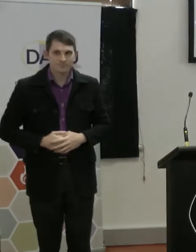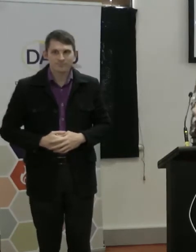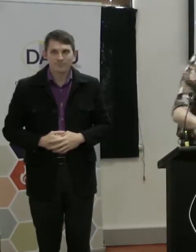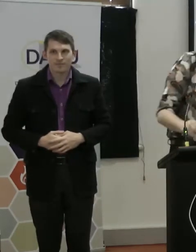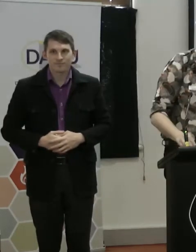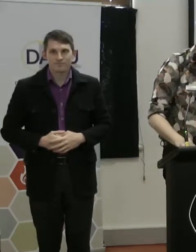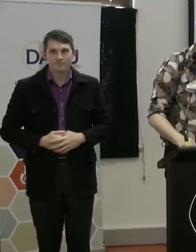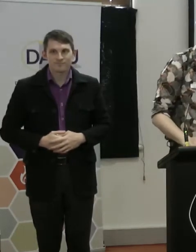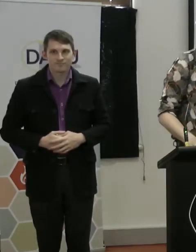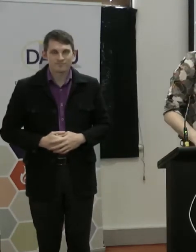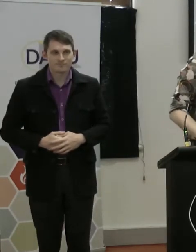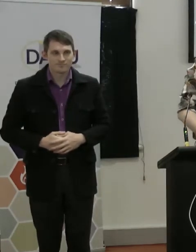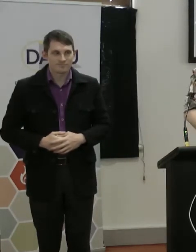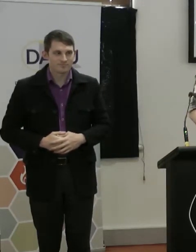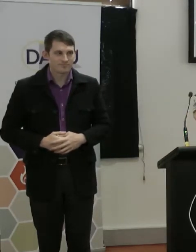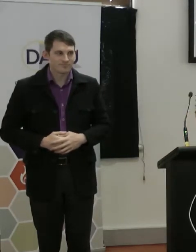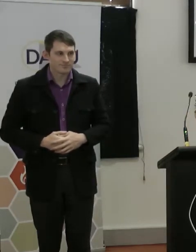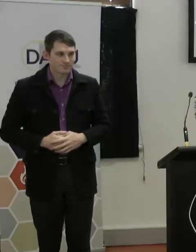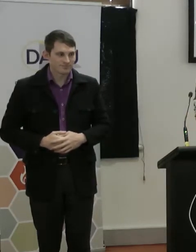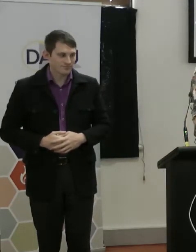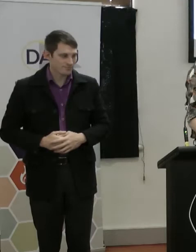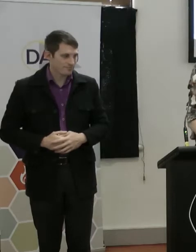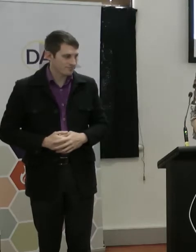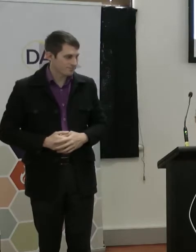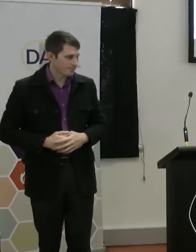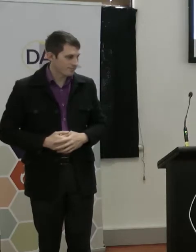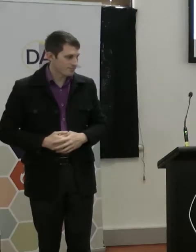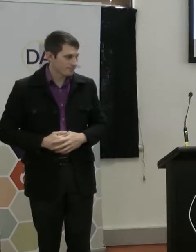Yeah. Do you want your paperwork?